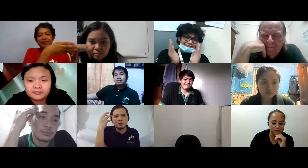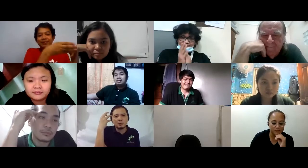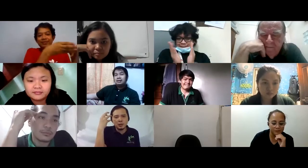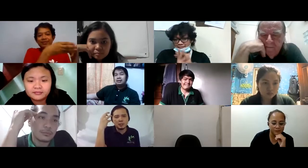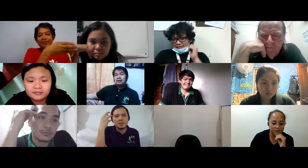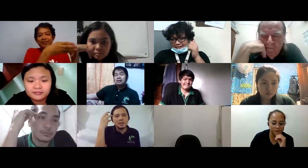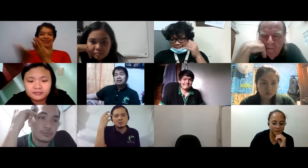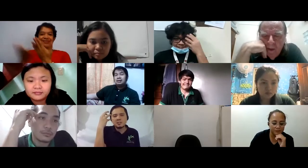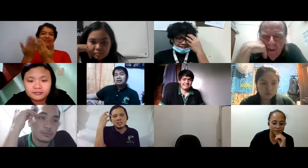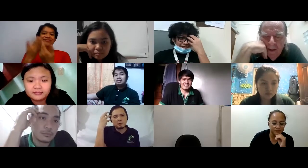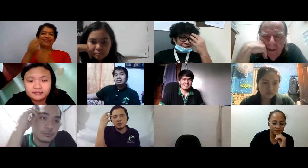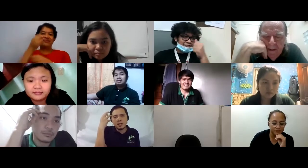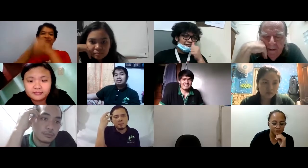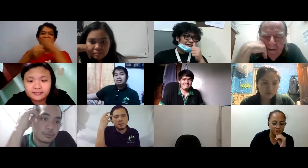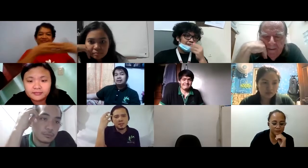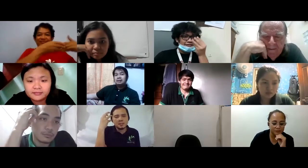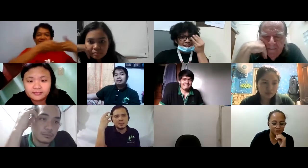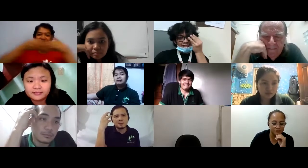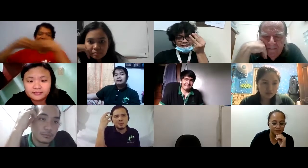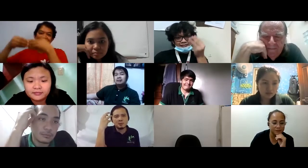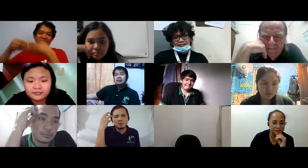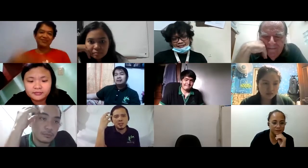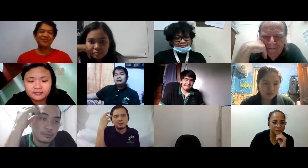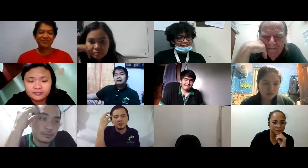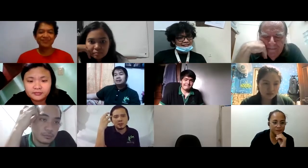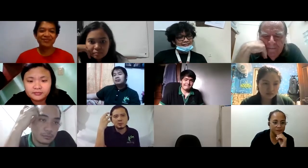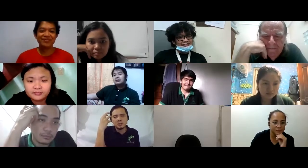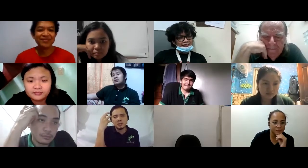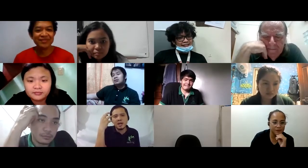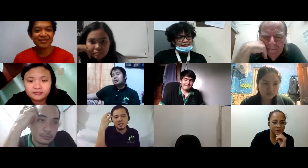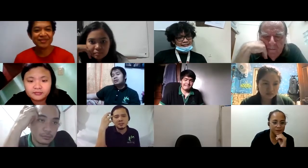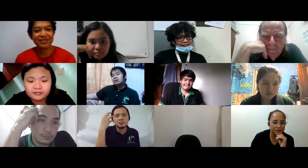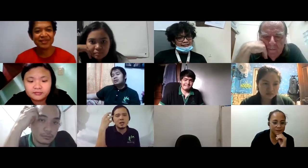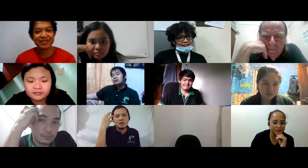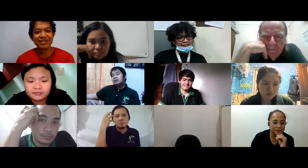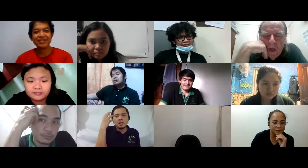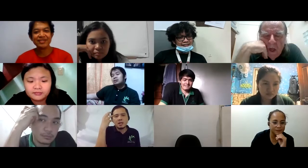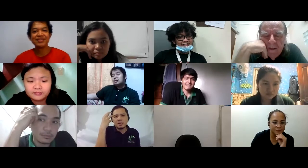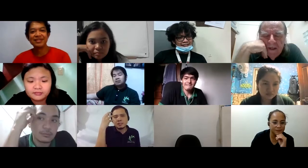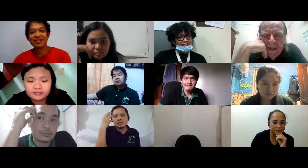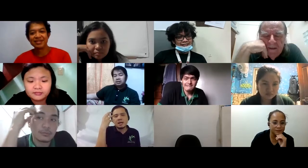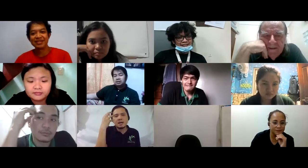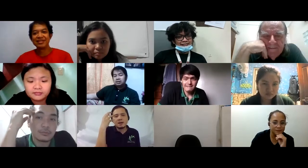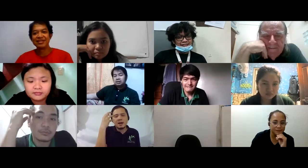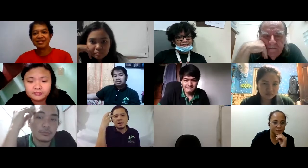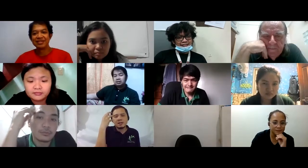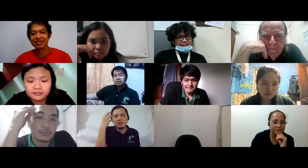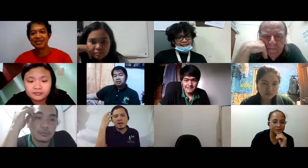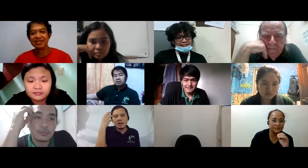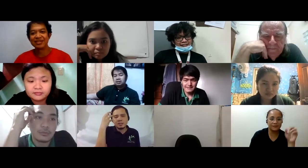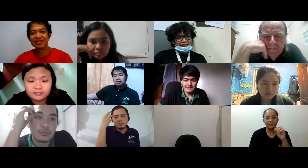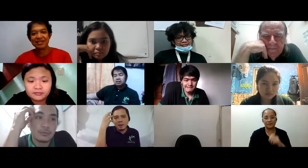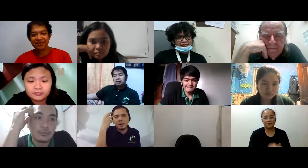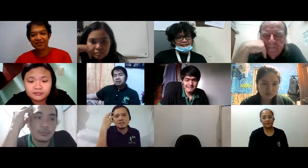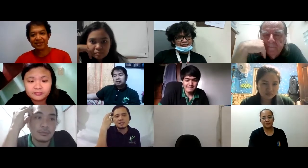So I need to learn. I focused more on the public school system and the year, but when it came to